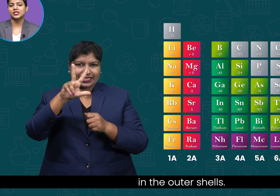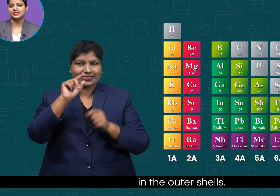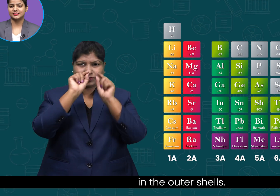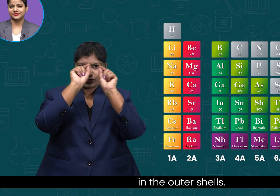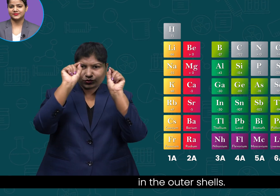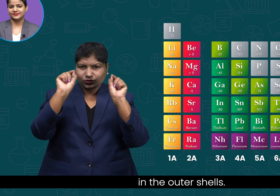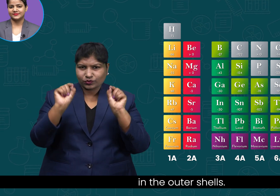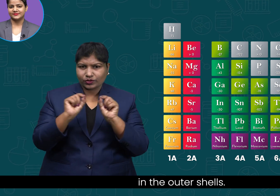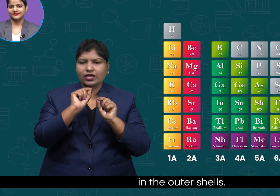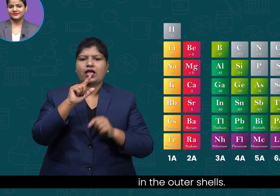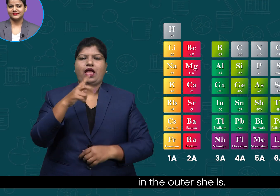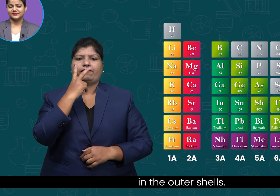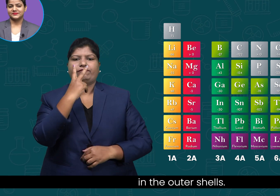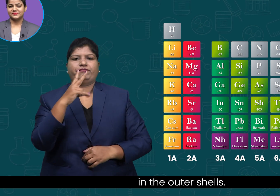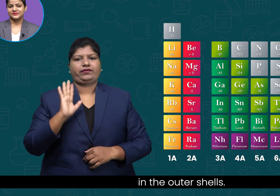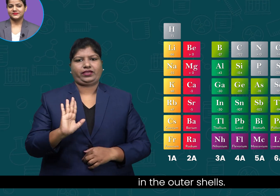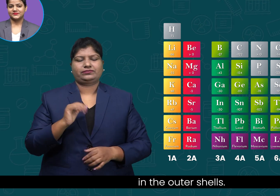outer shells.